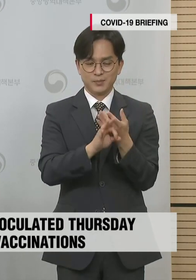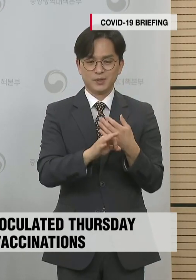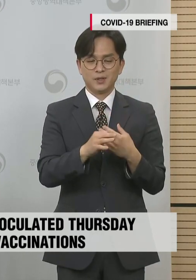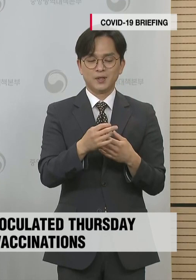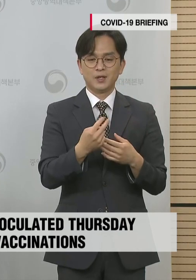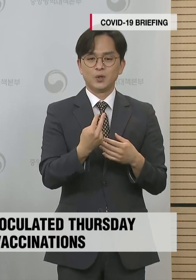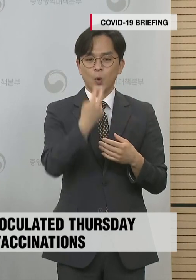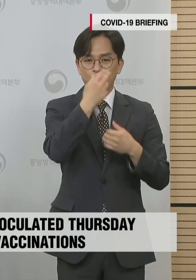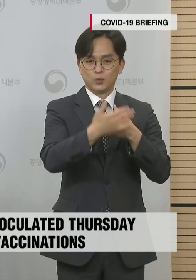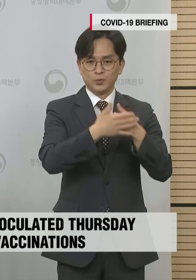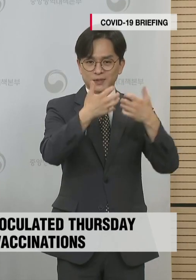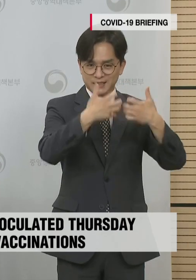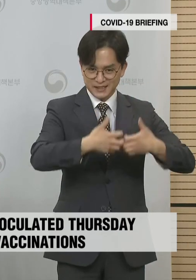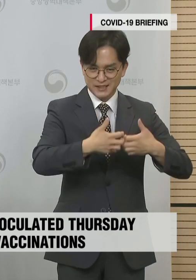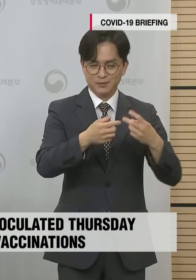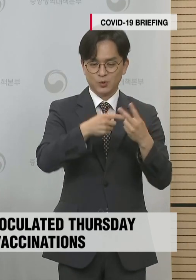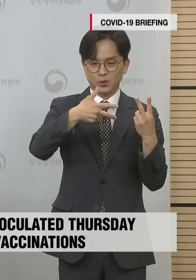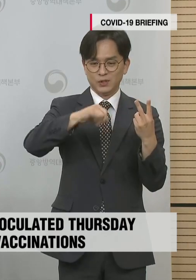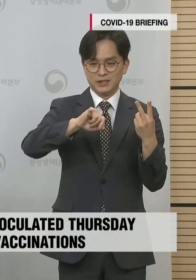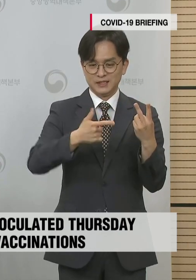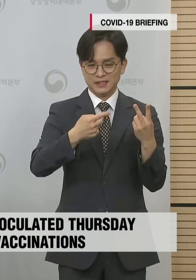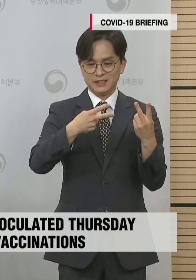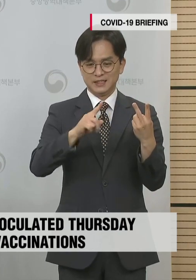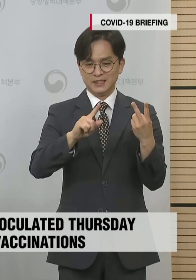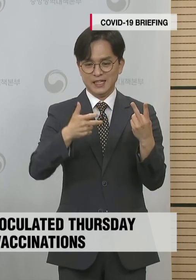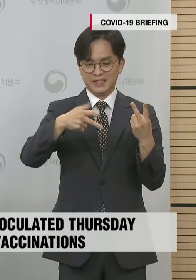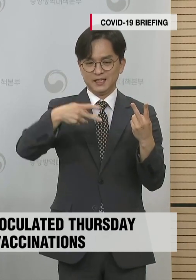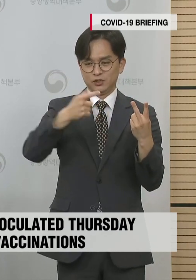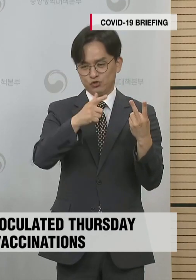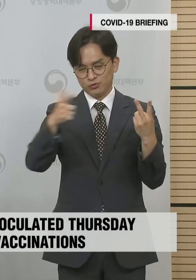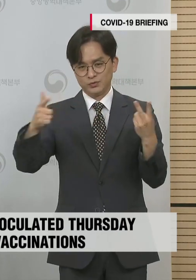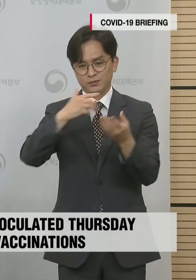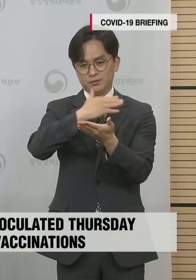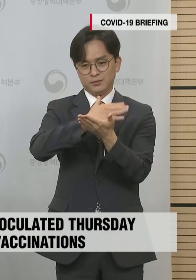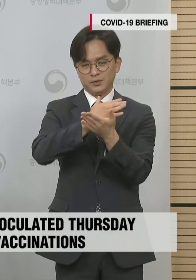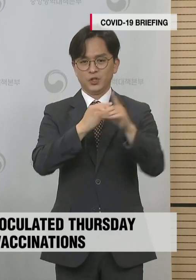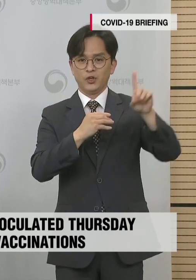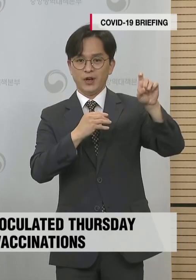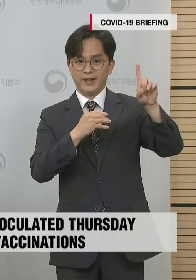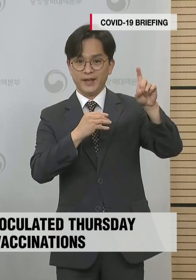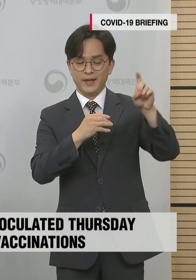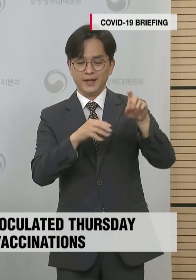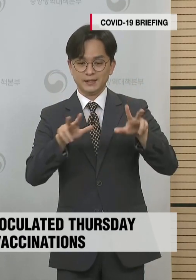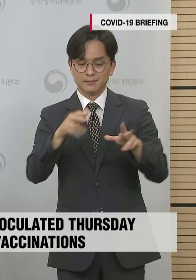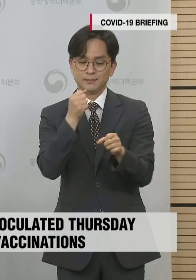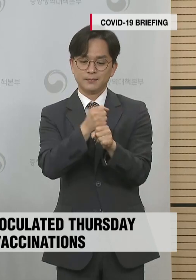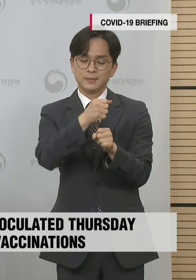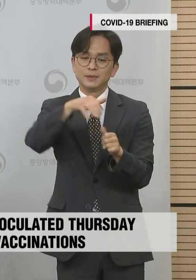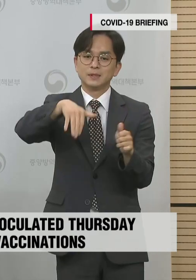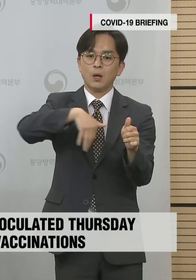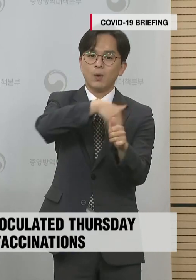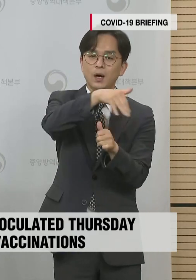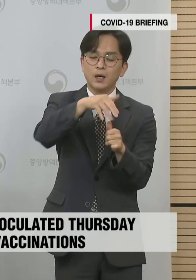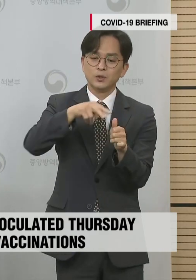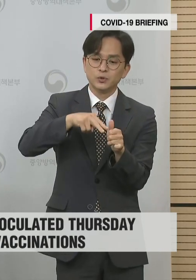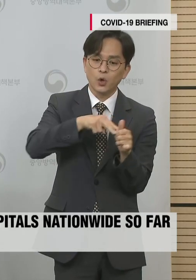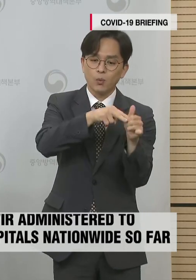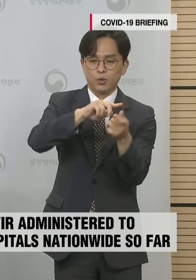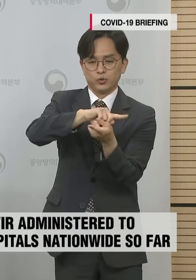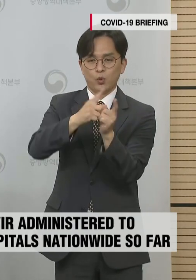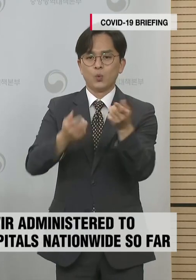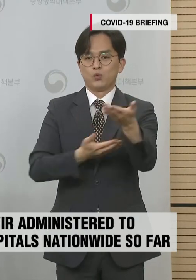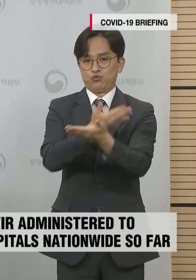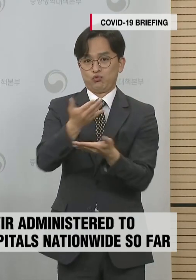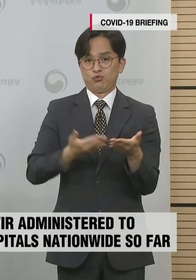discussions on about 11 tools, including the oxygen providers and also detailed diagnostic kits, and we have